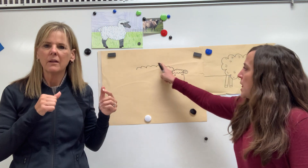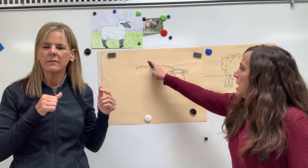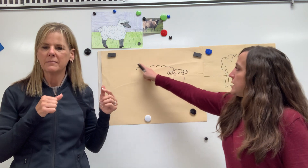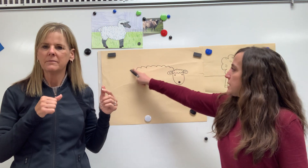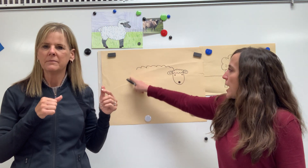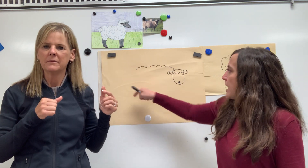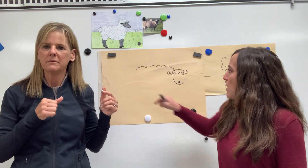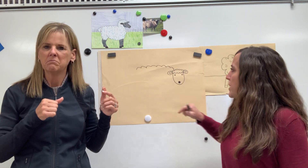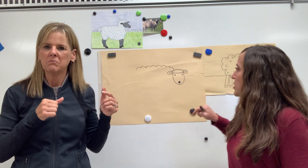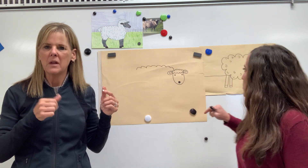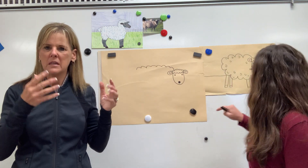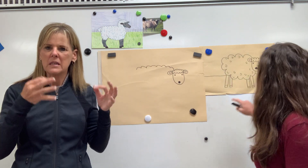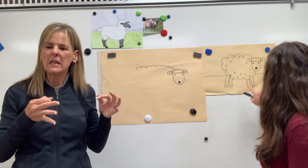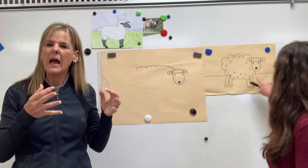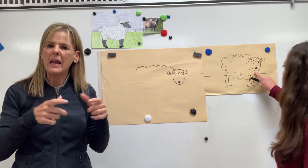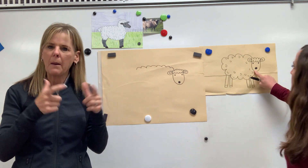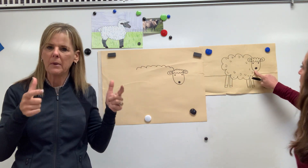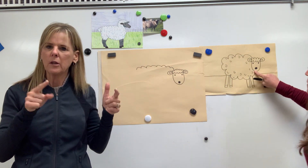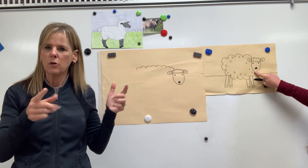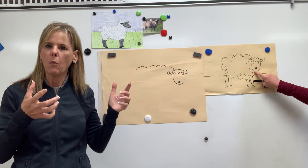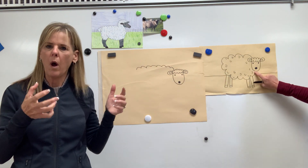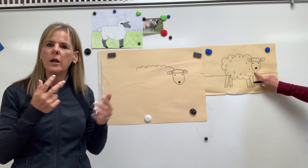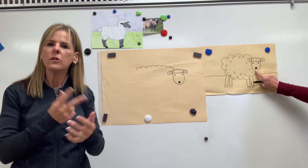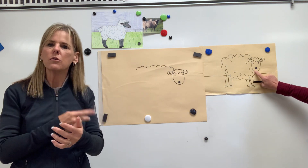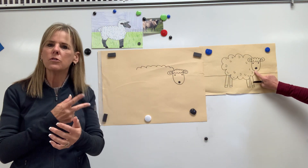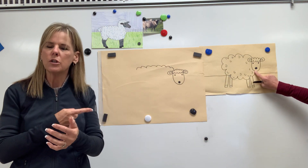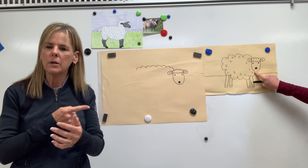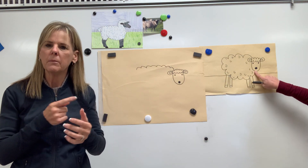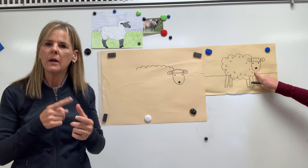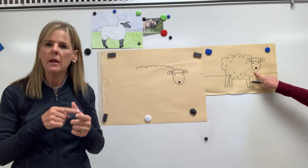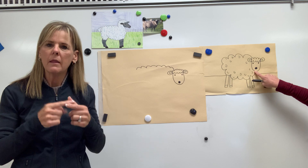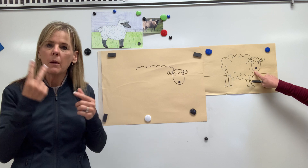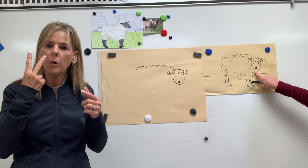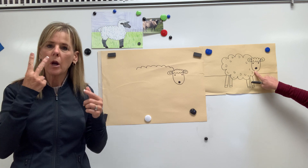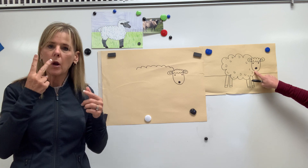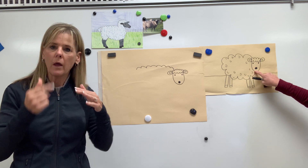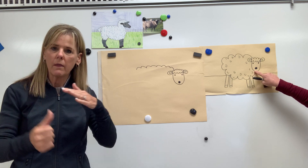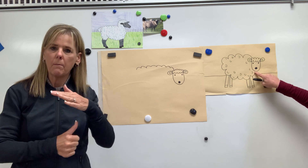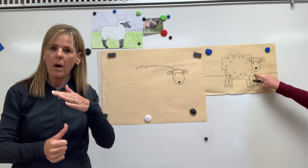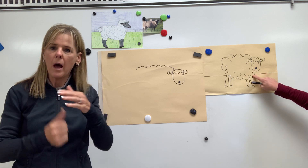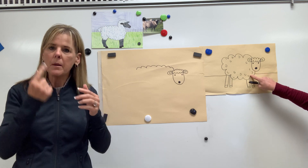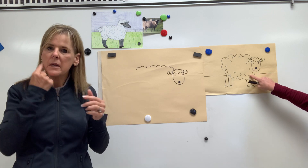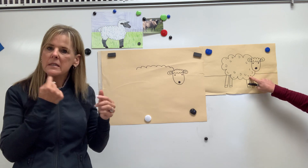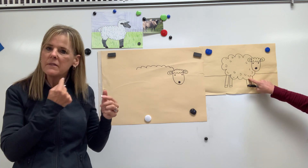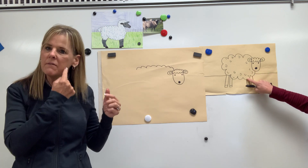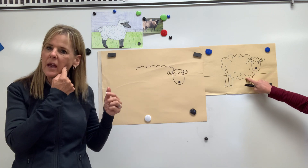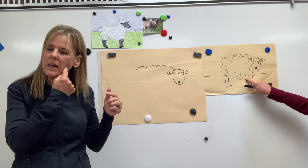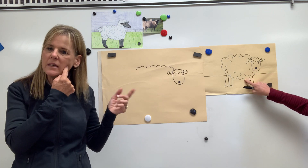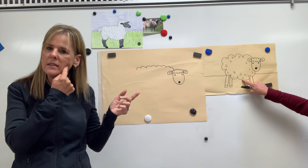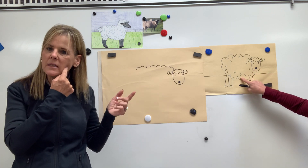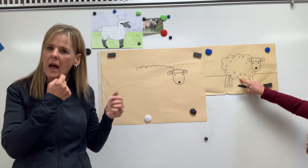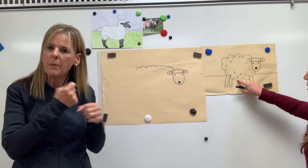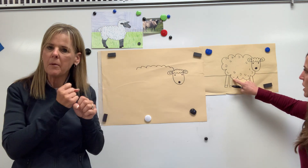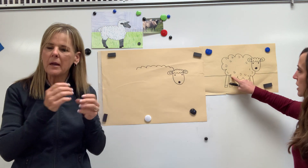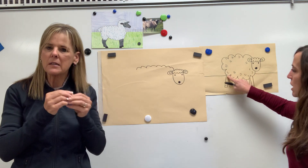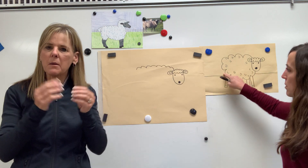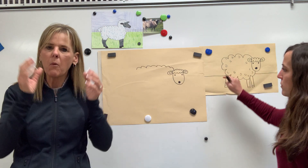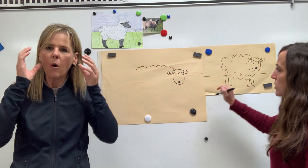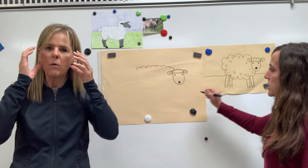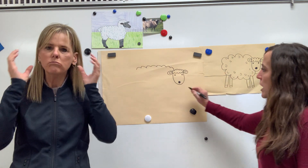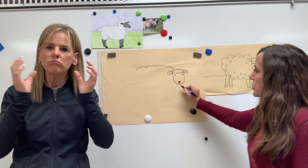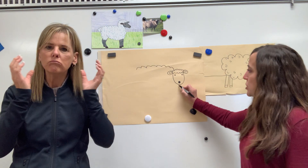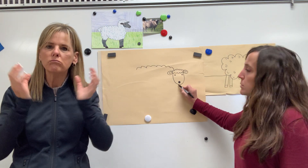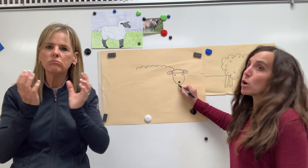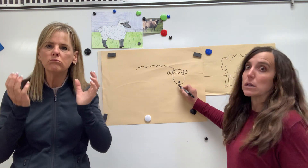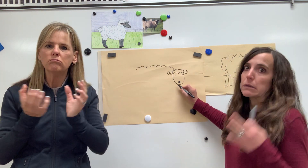paper. Decide how big you want it to be. Then we're going to look at the bottom of his face and I'm going to make some more clouds that come